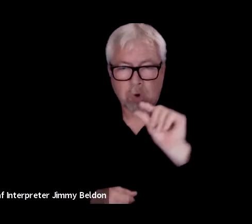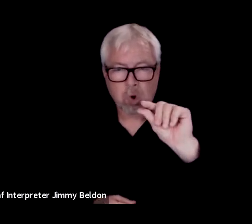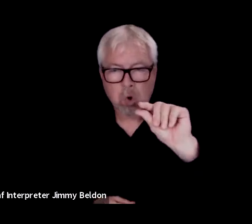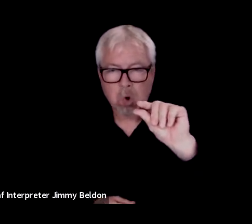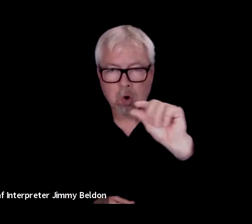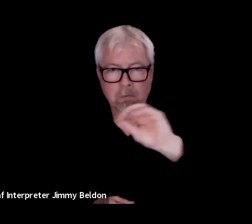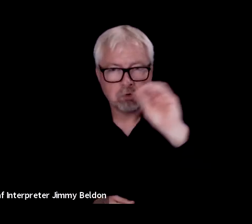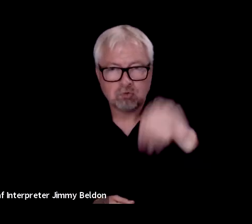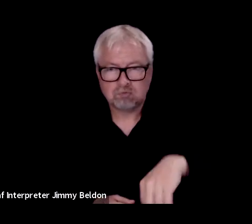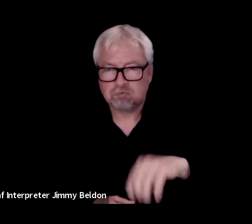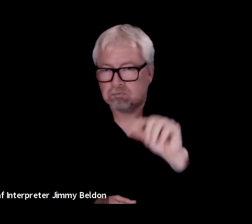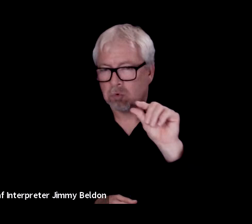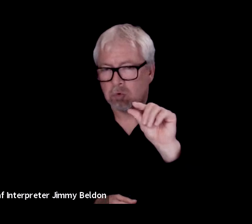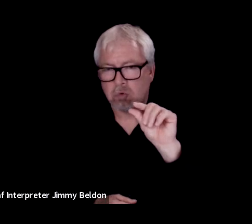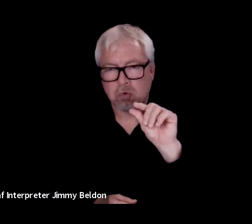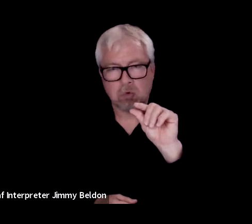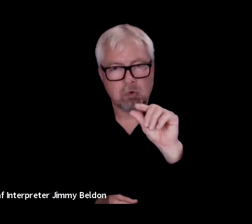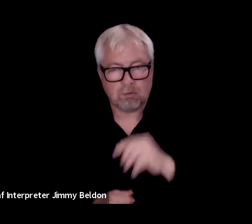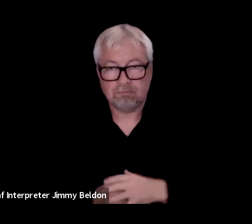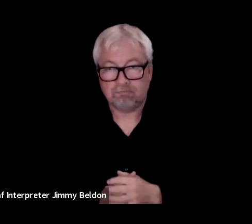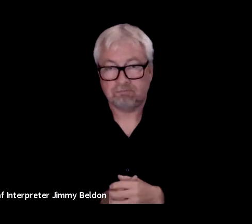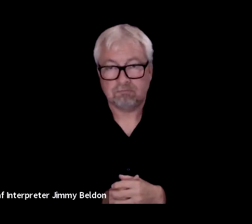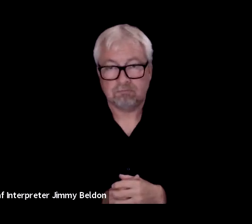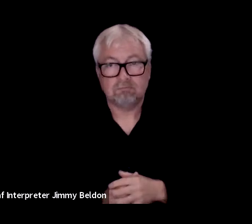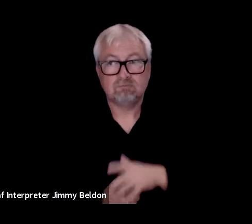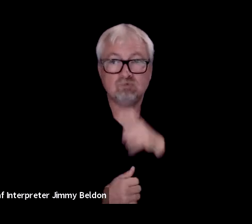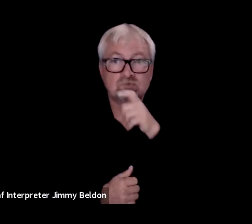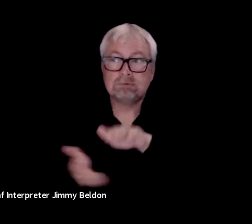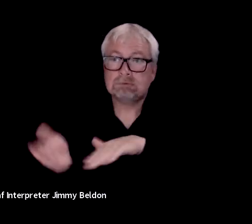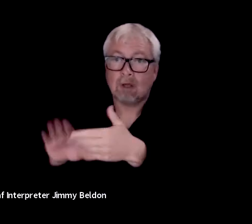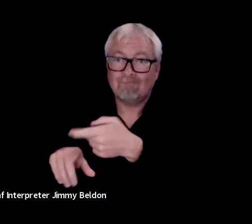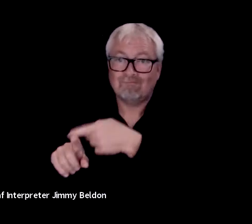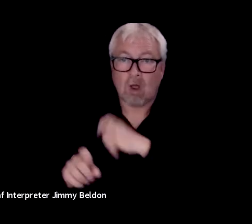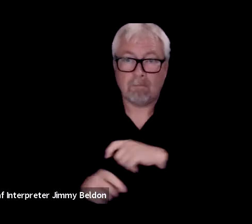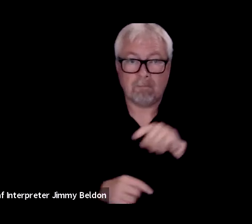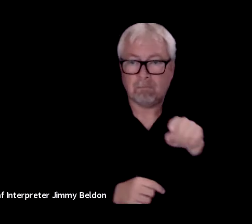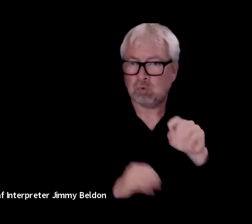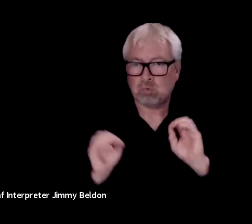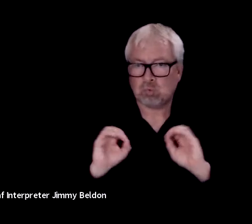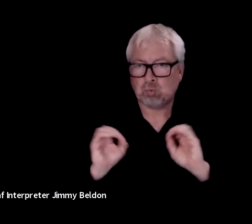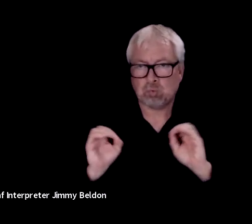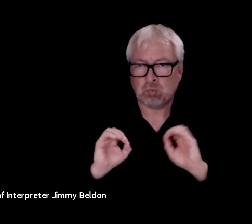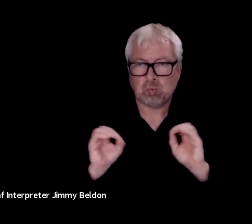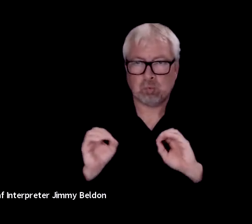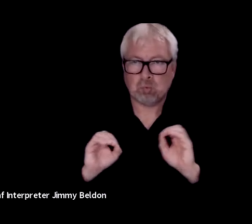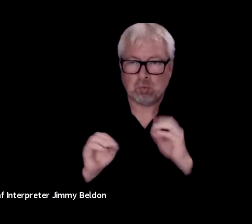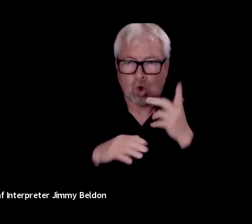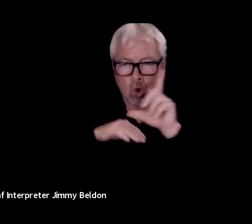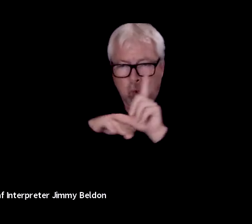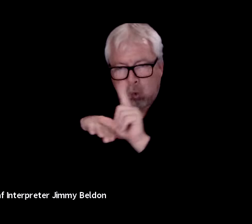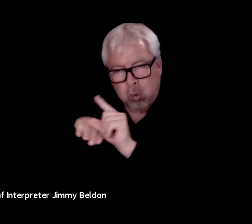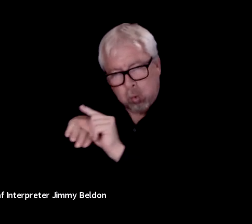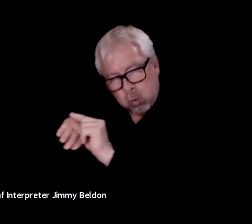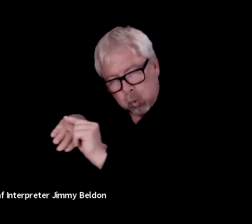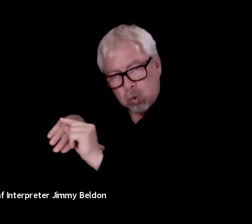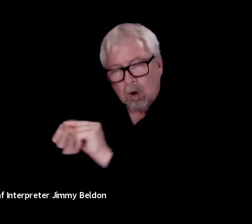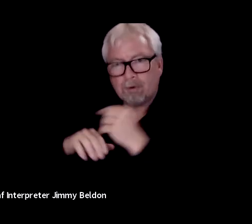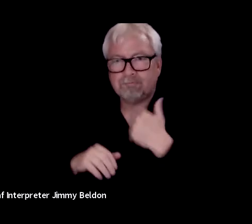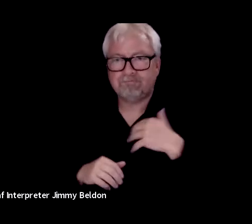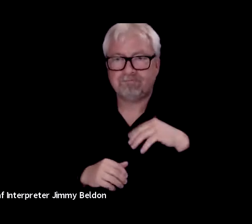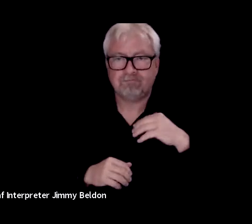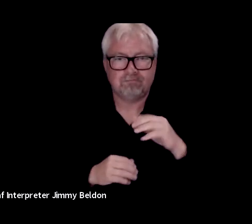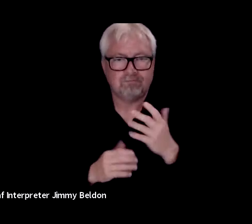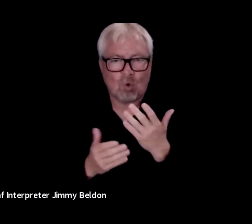the infection. That said, the breakthroughs are increasing. As you point